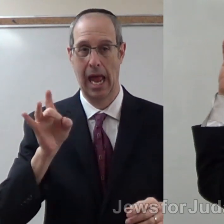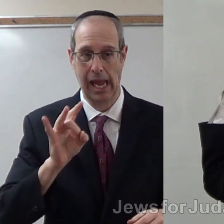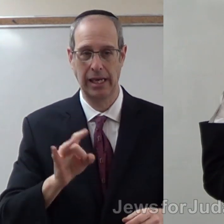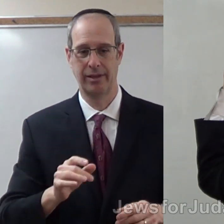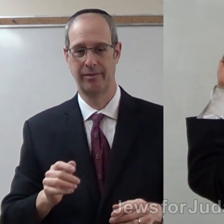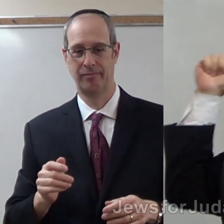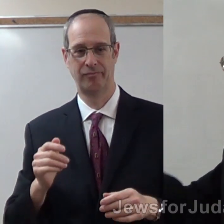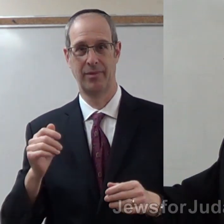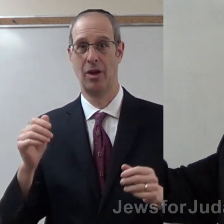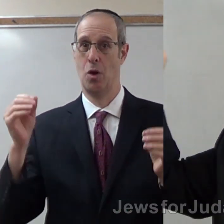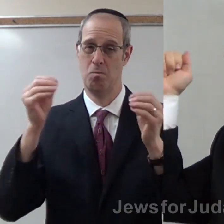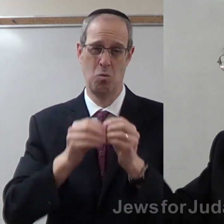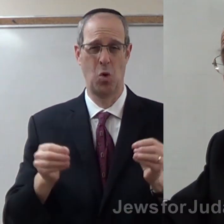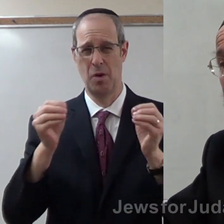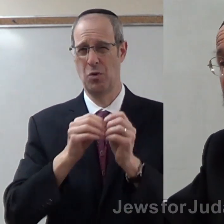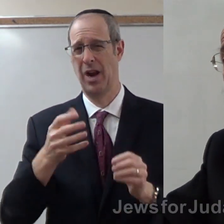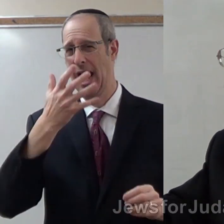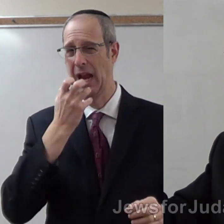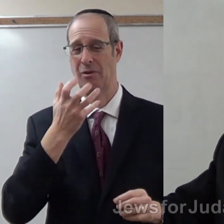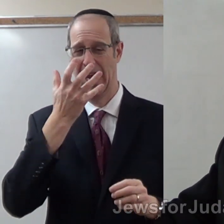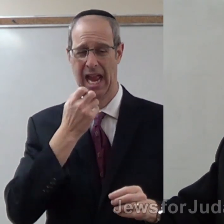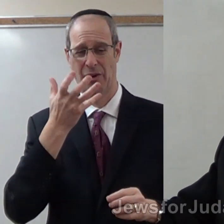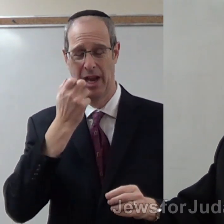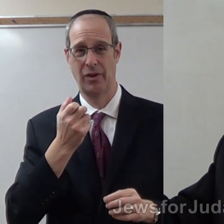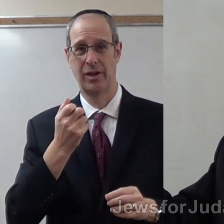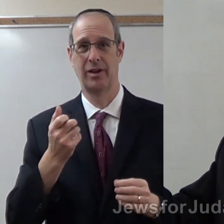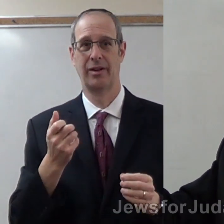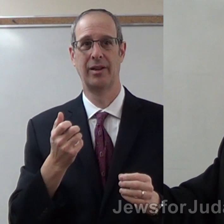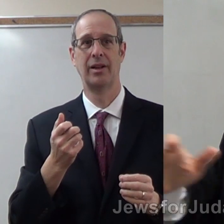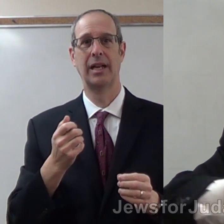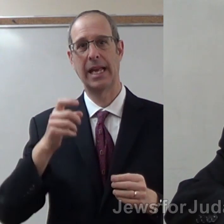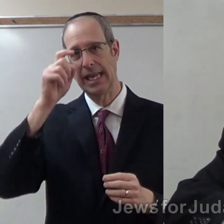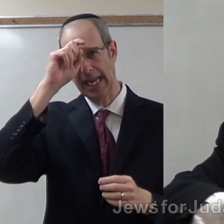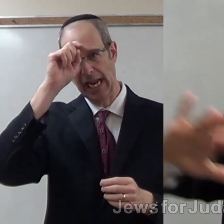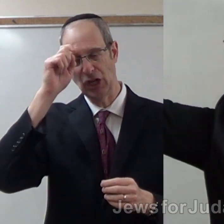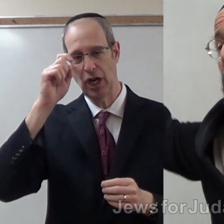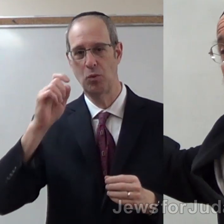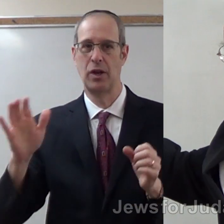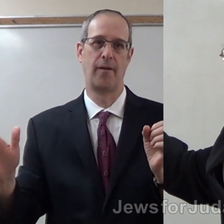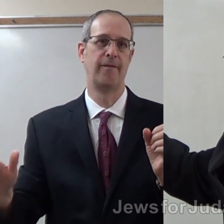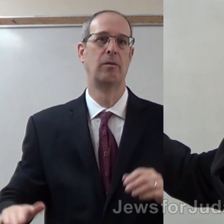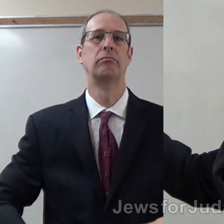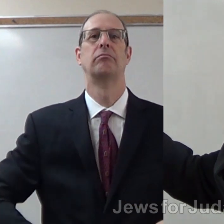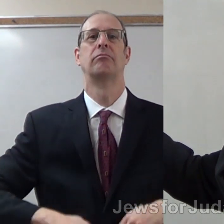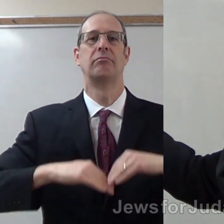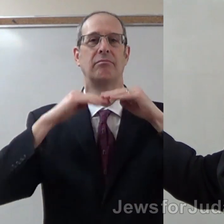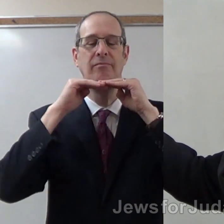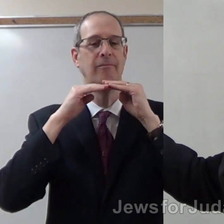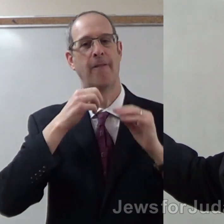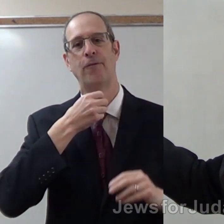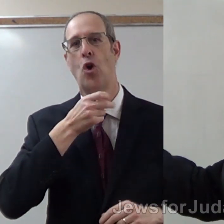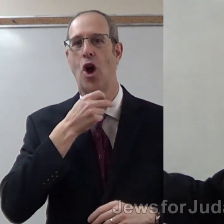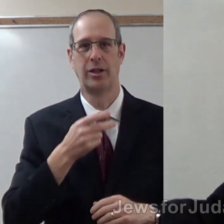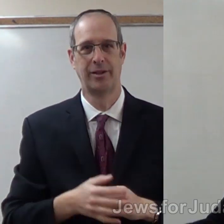And they kept on getting angrier and angrier until Egypt was full of frogs.